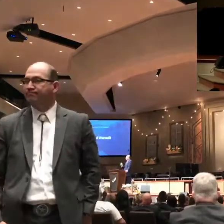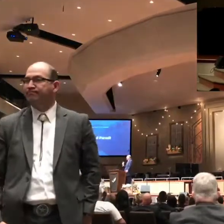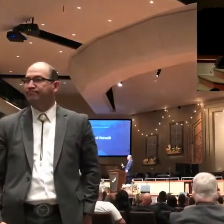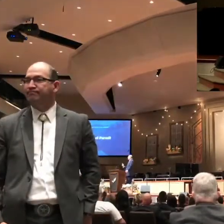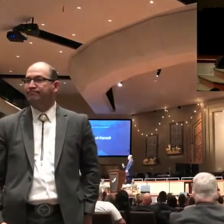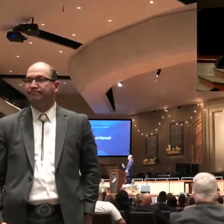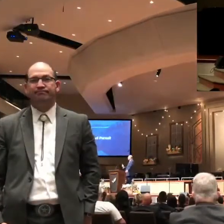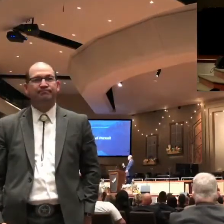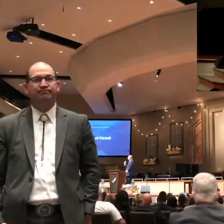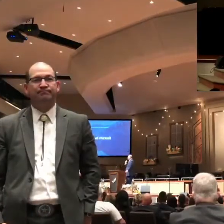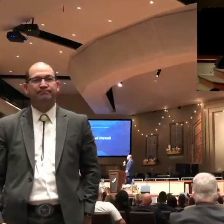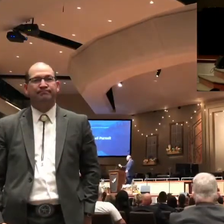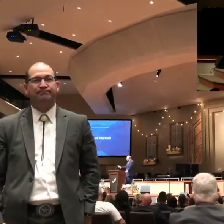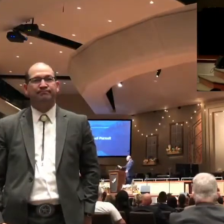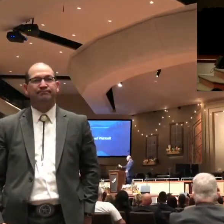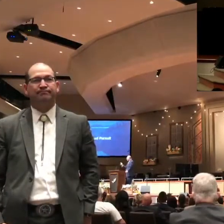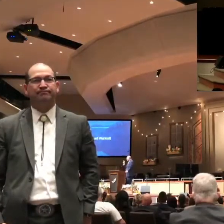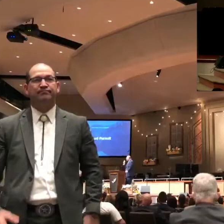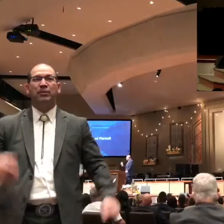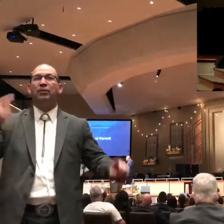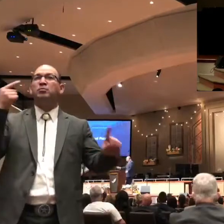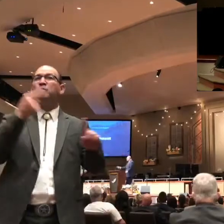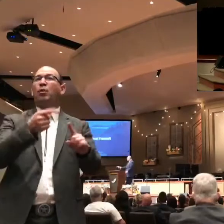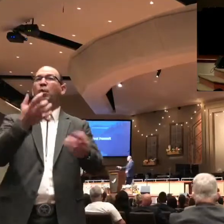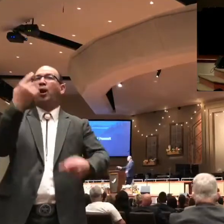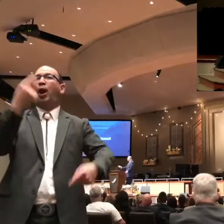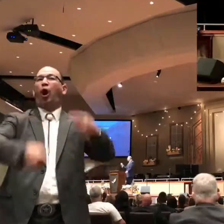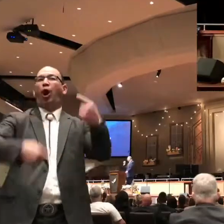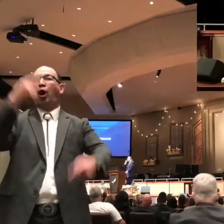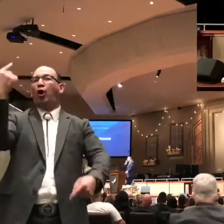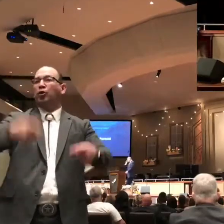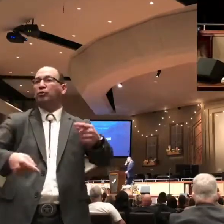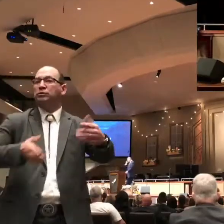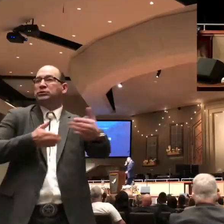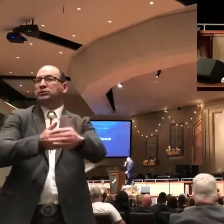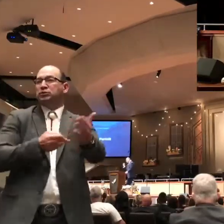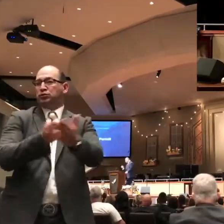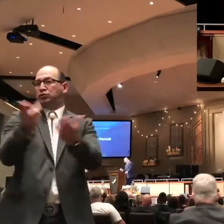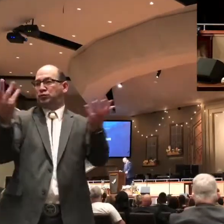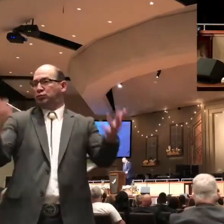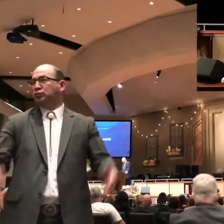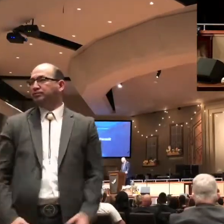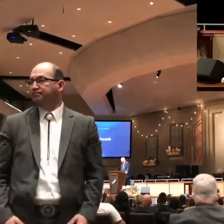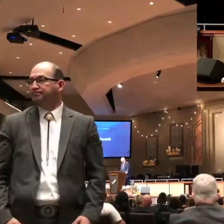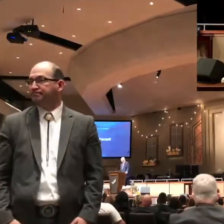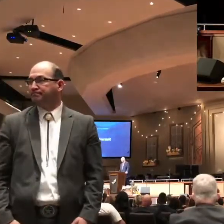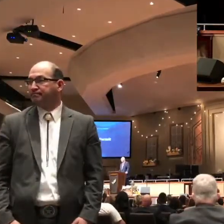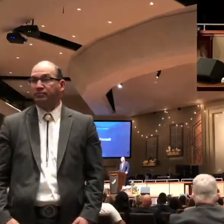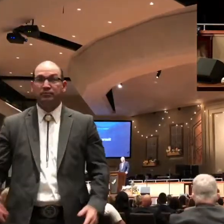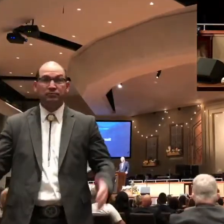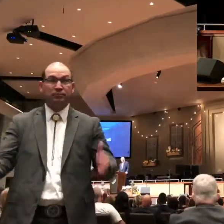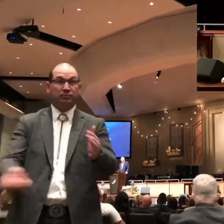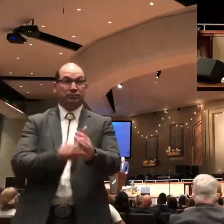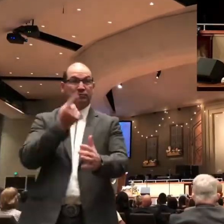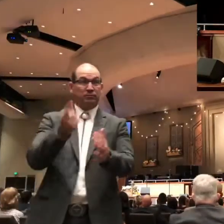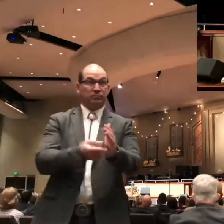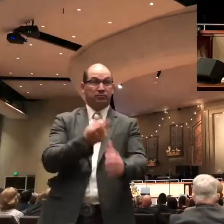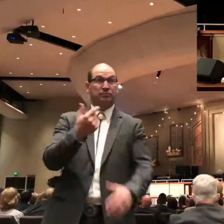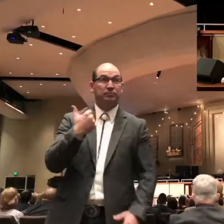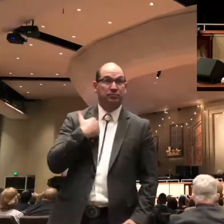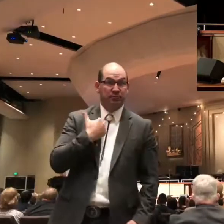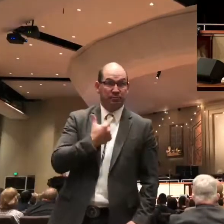Their tactic was to resist the truth. And sometimes we, as Bible-believing